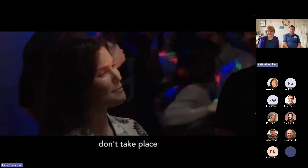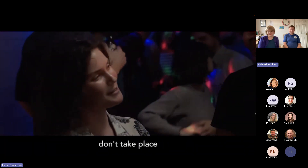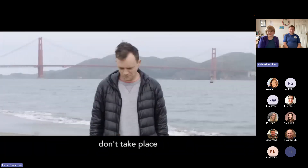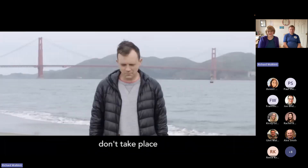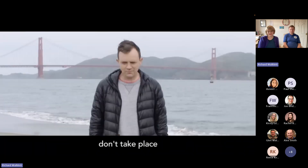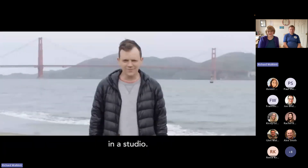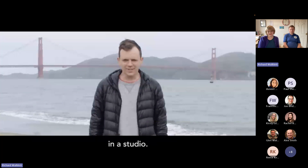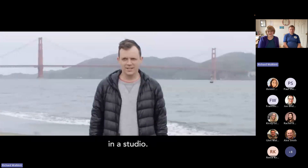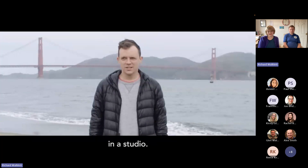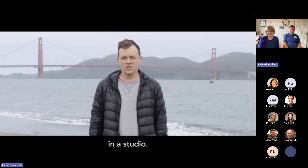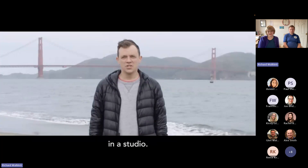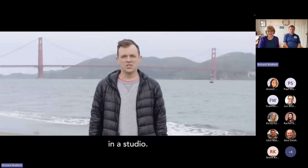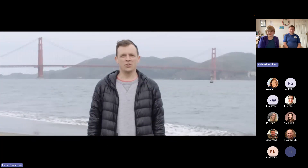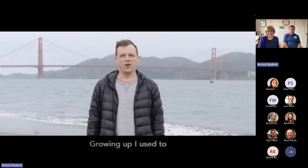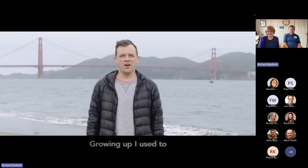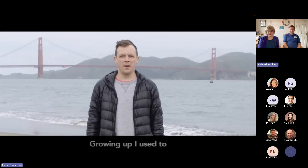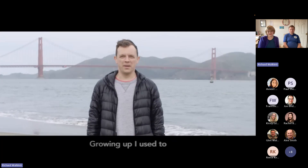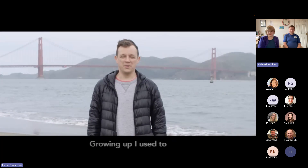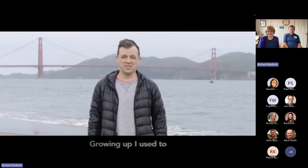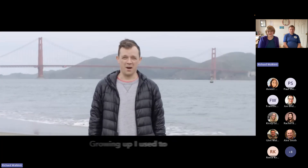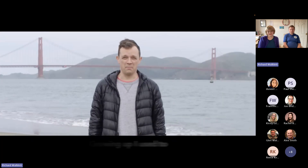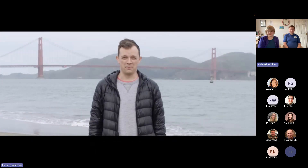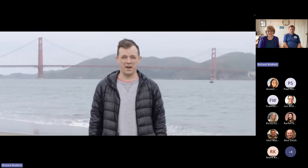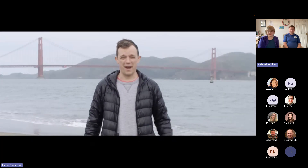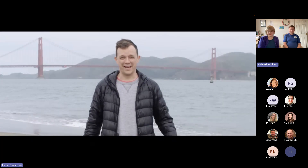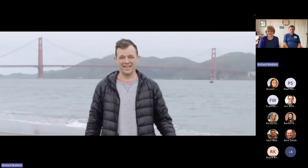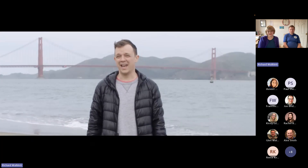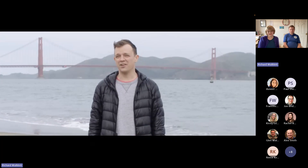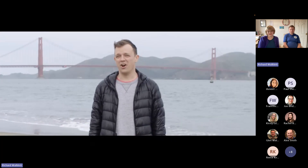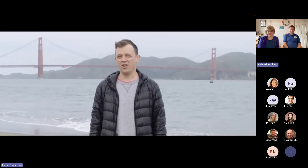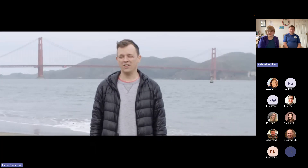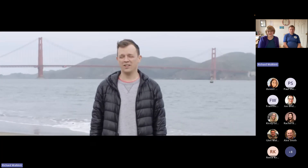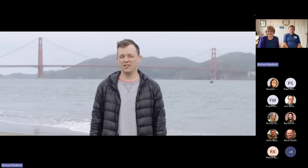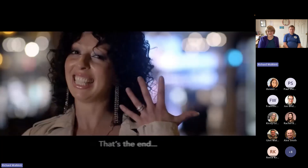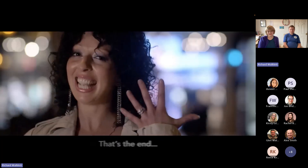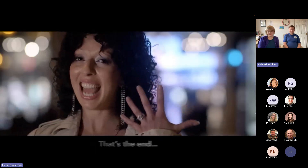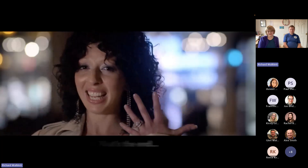take place in a studio. Growing up, I used to...